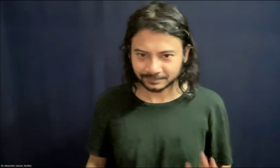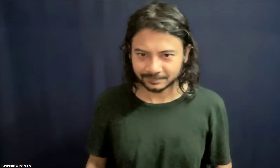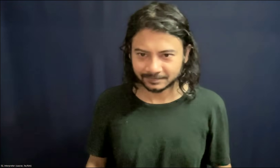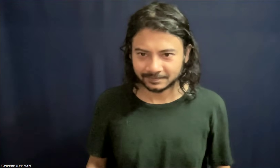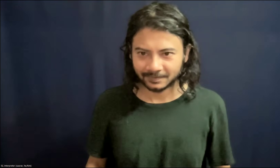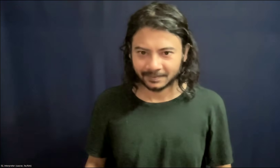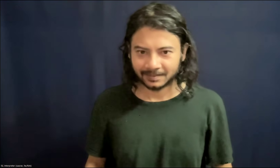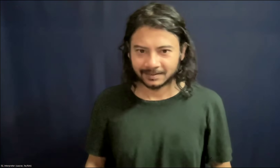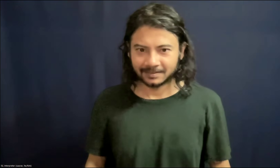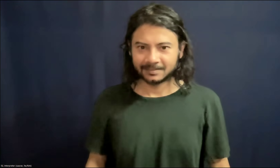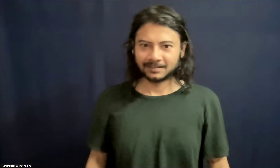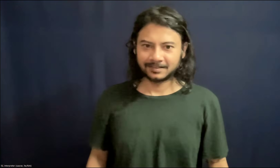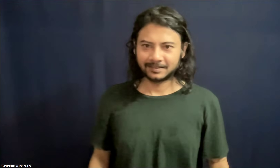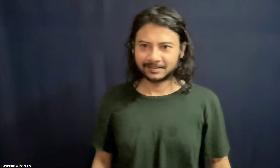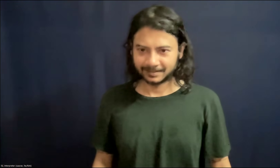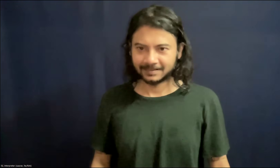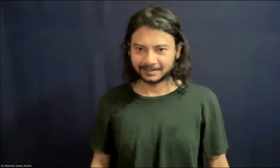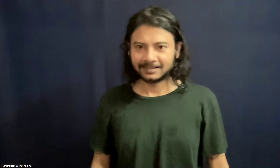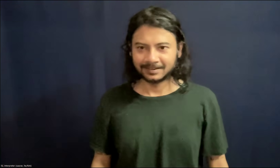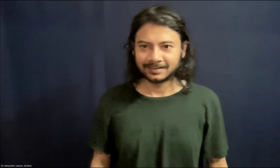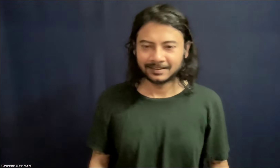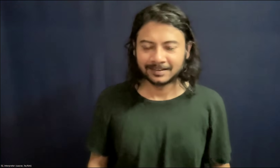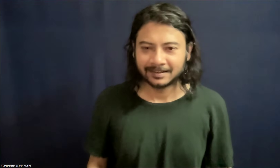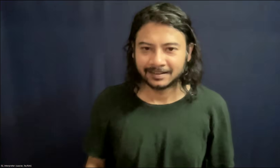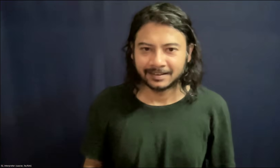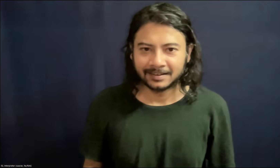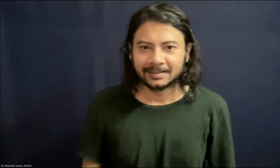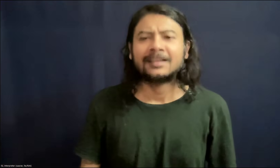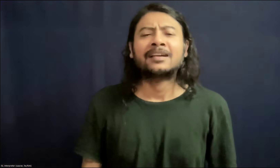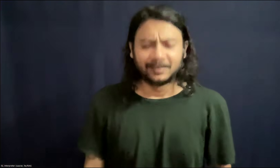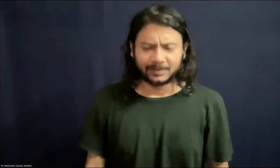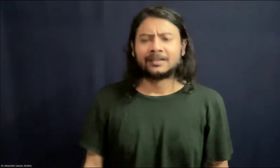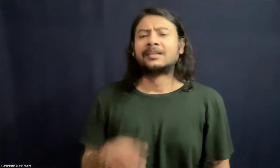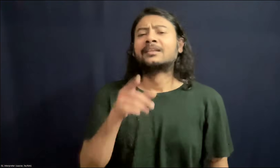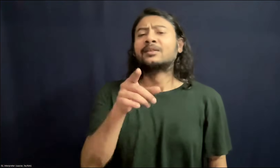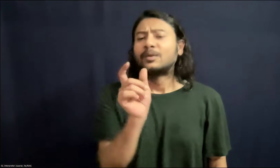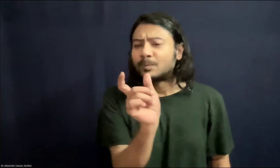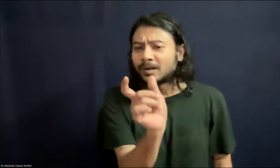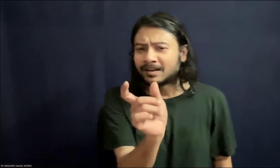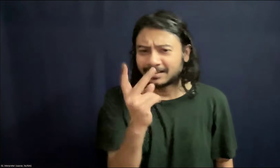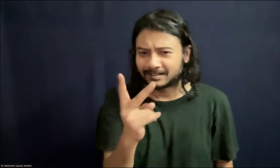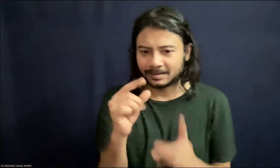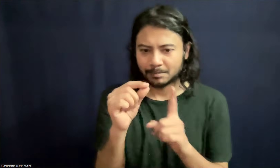So now let's break this word. So Parama means